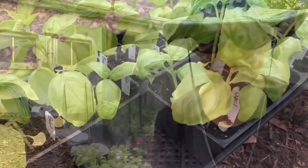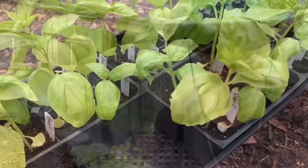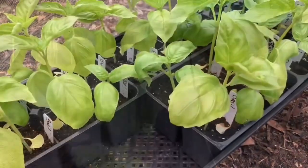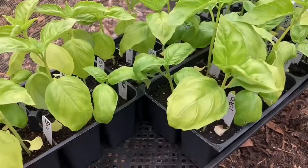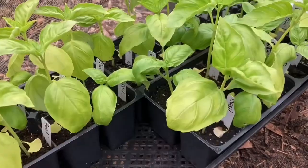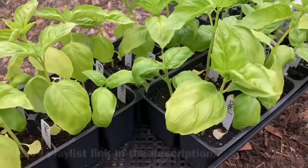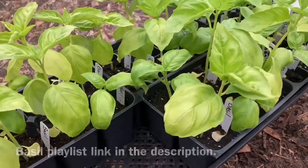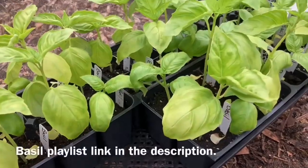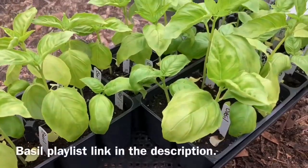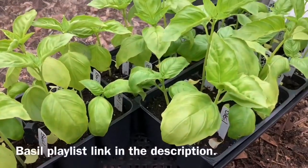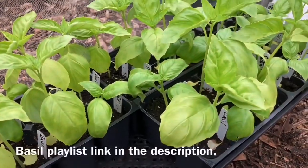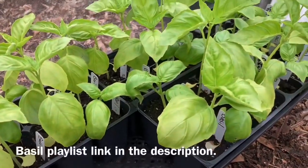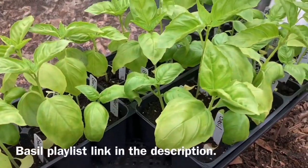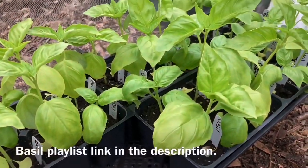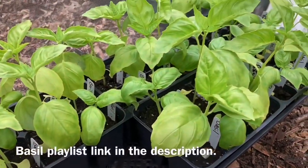days.